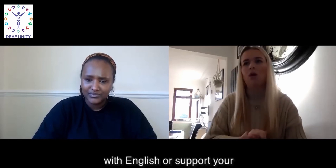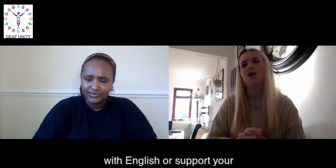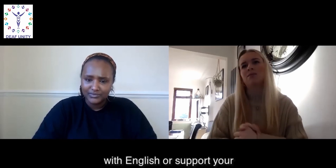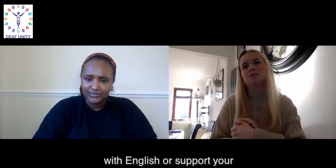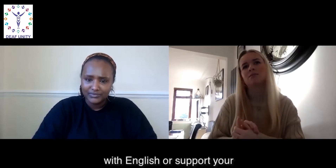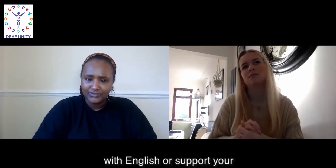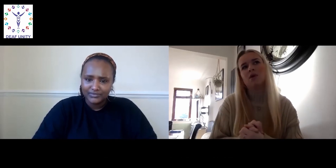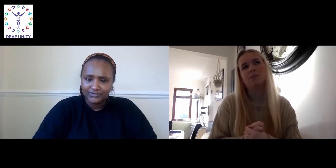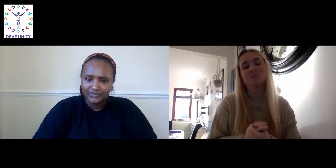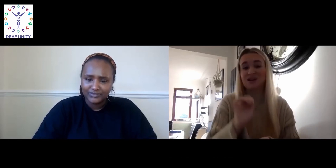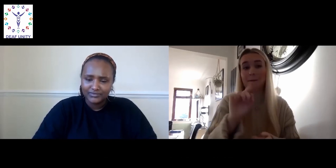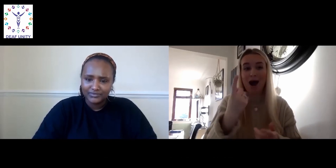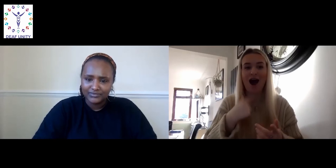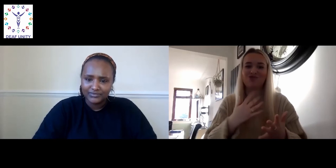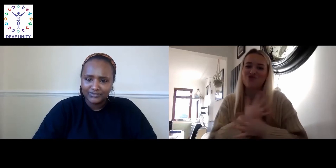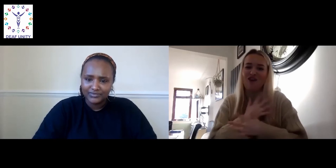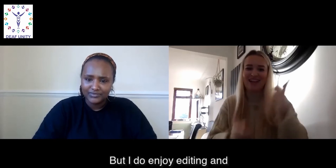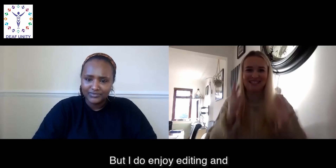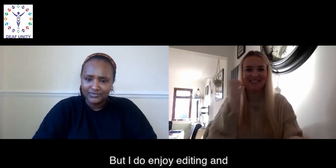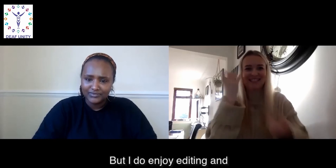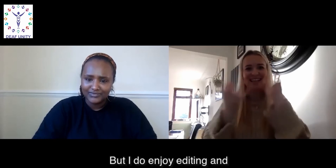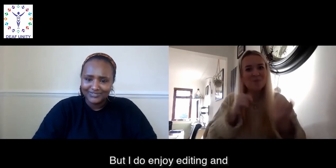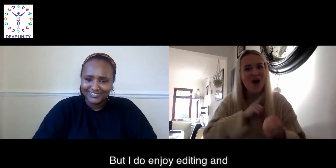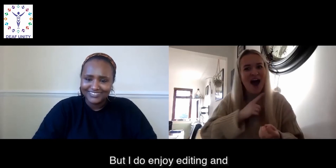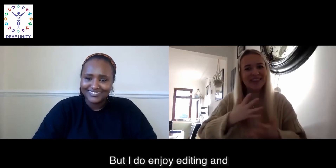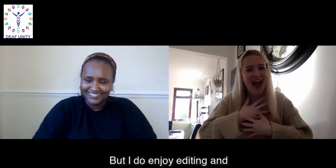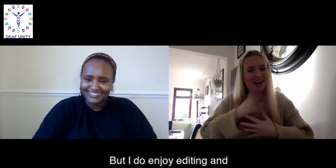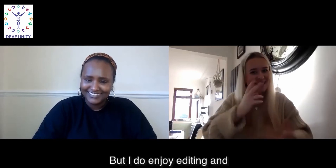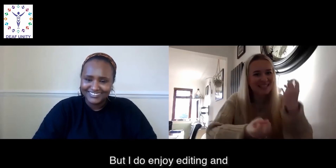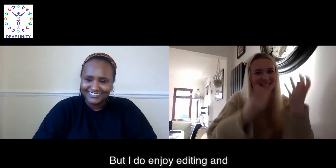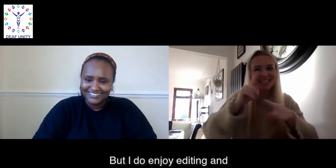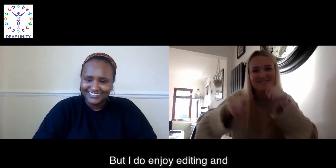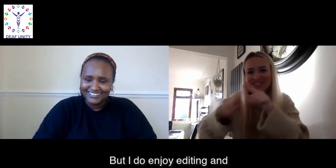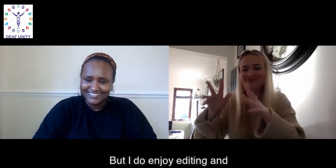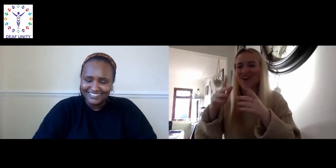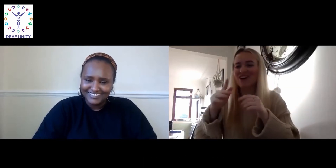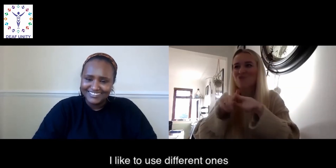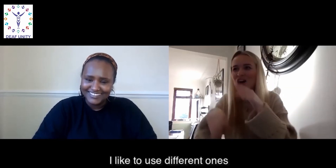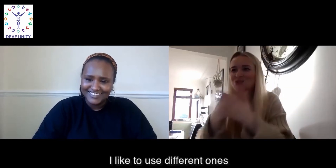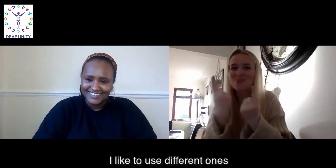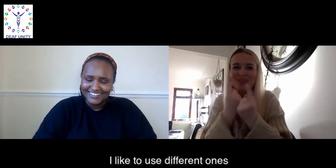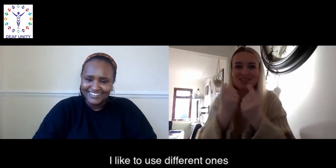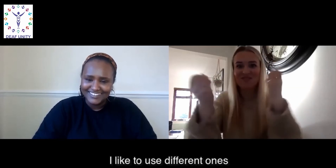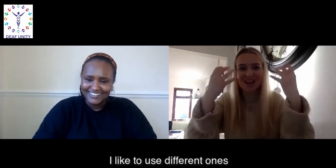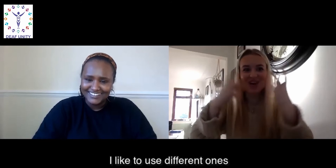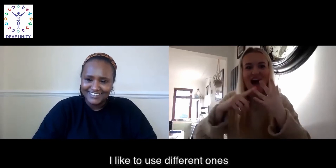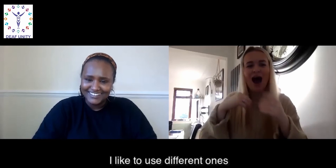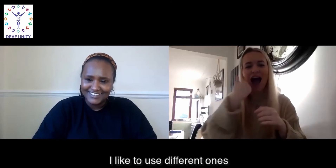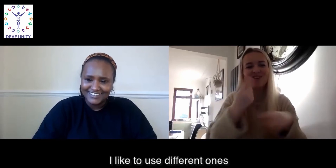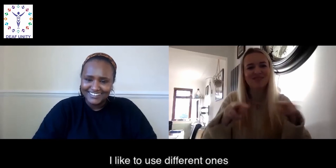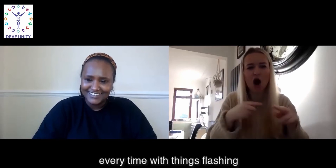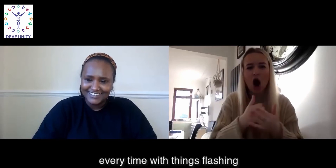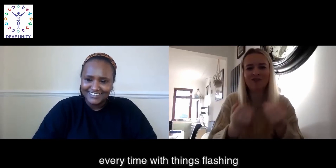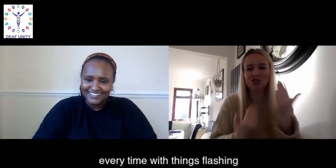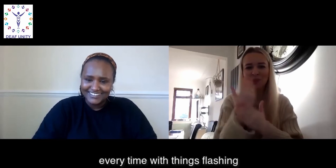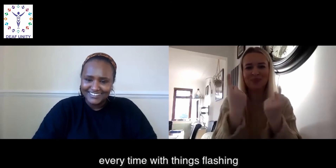useful. But I do enjoy editing and adding the special effects. I like to use different ones and try to do things differently every